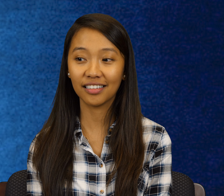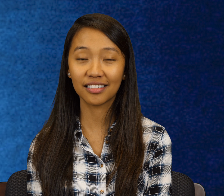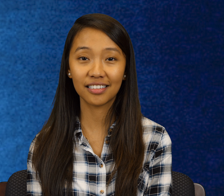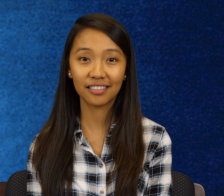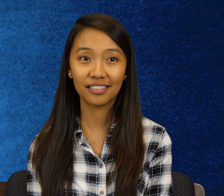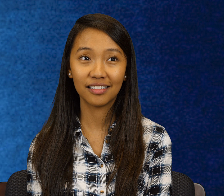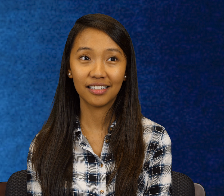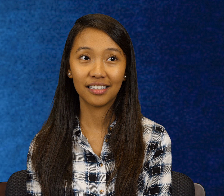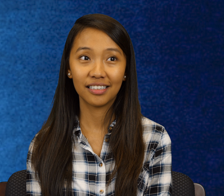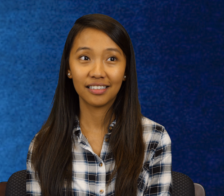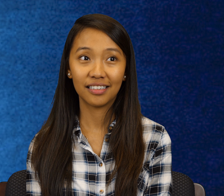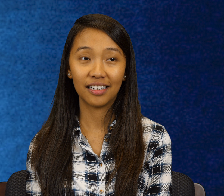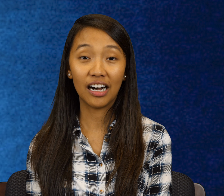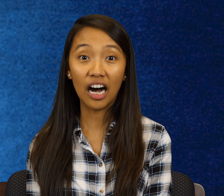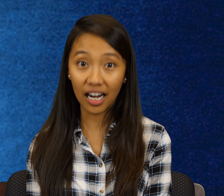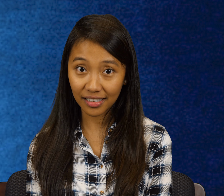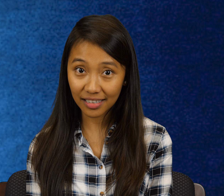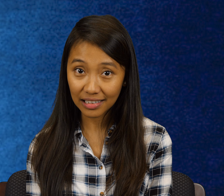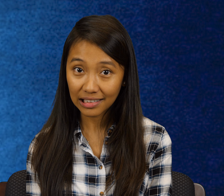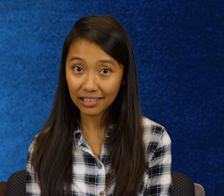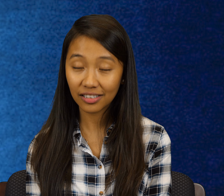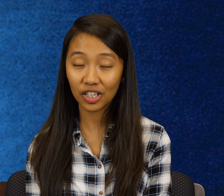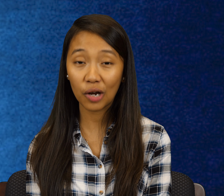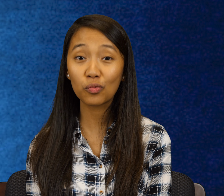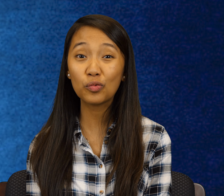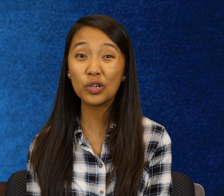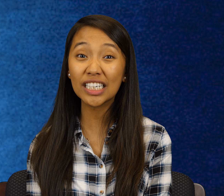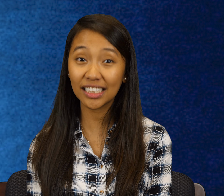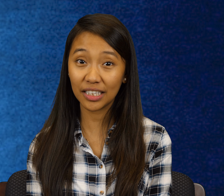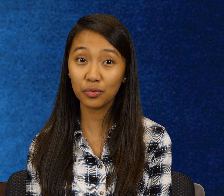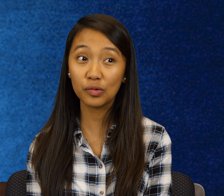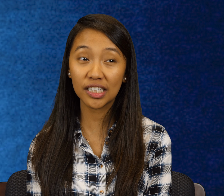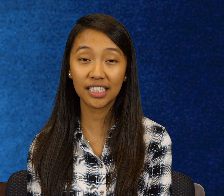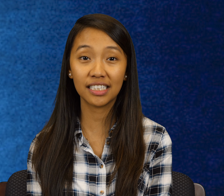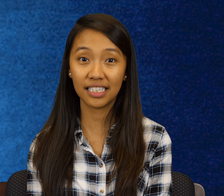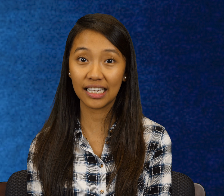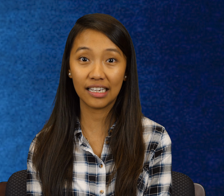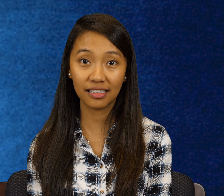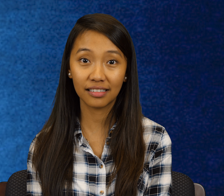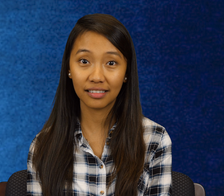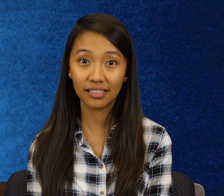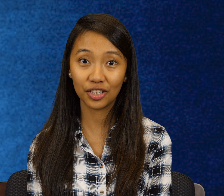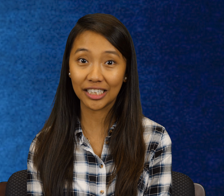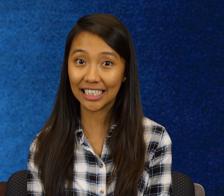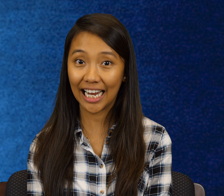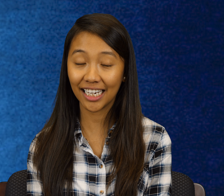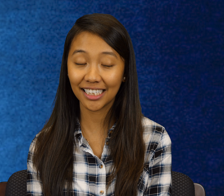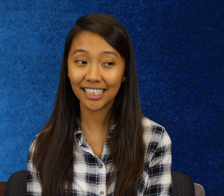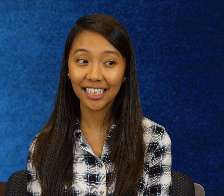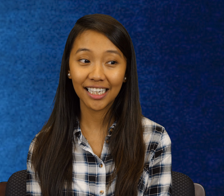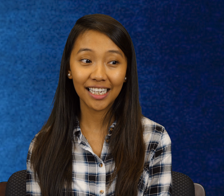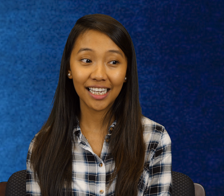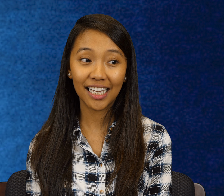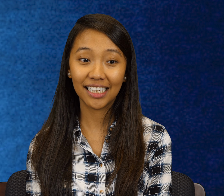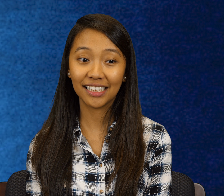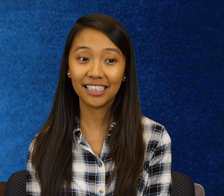and hot. So you get really, really sticky during the day. And